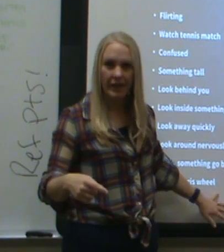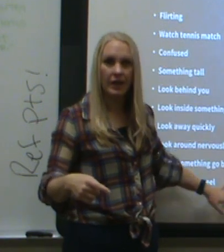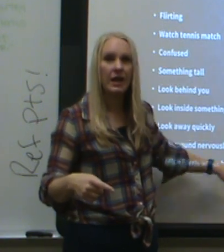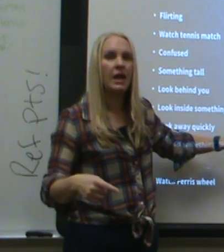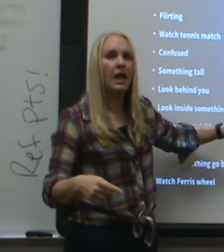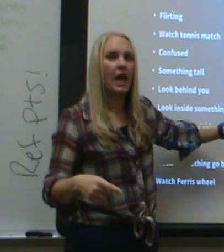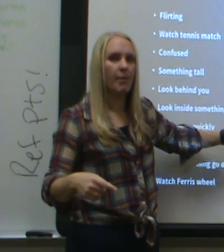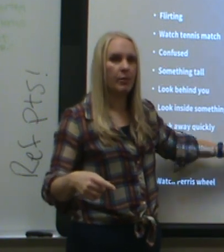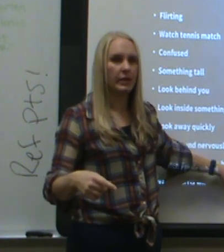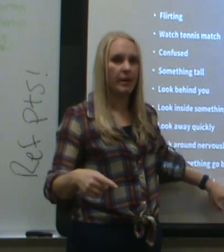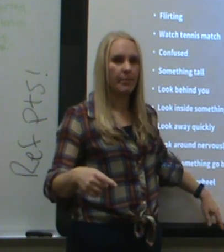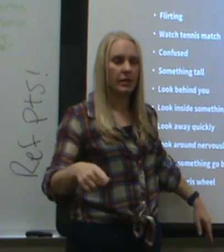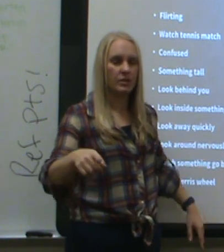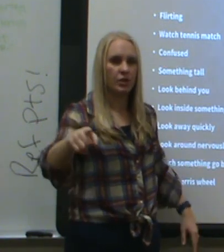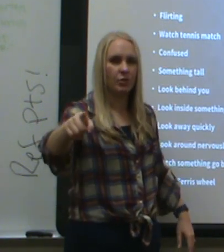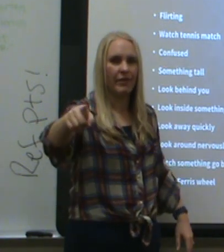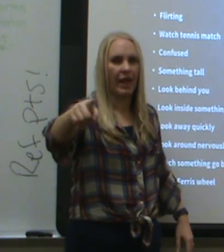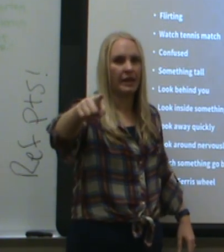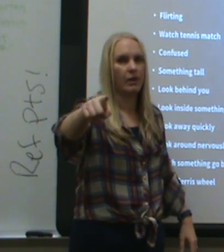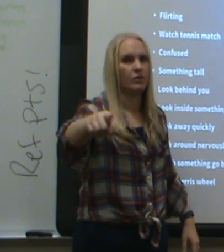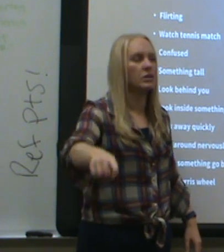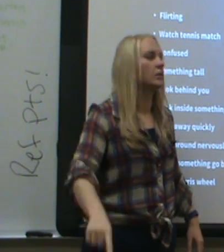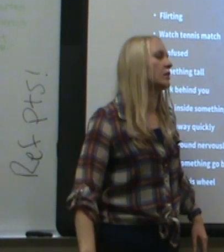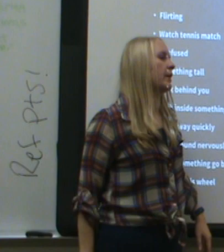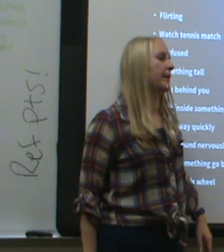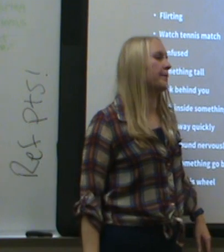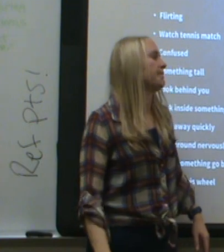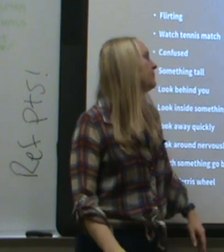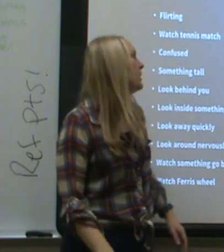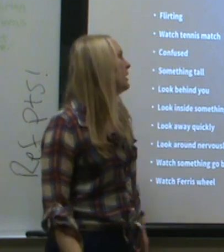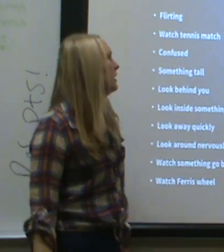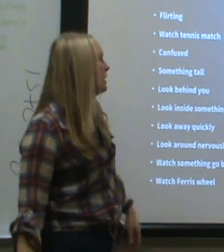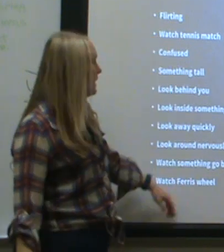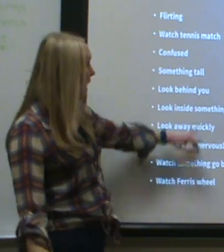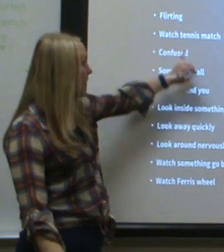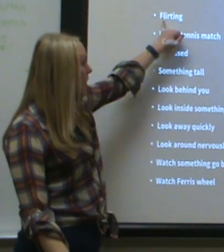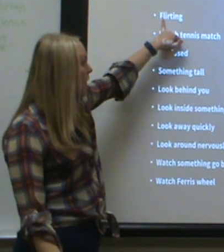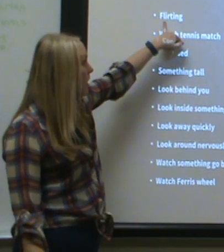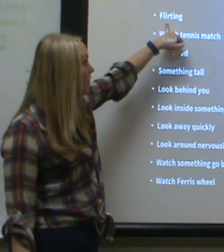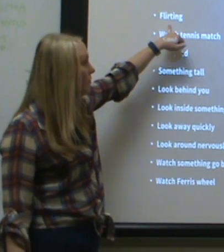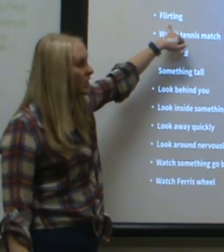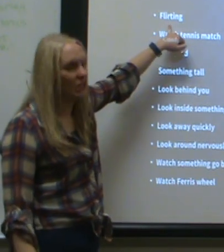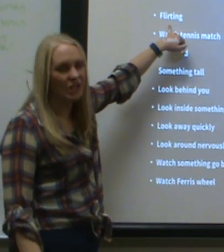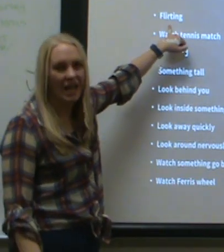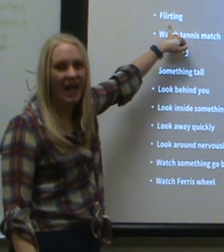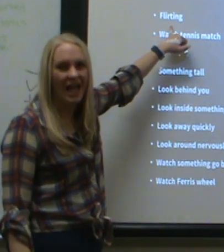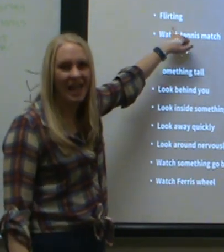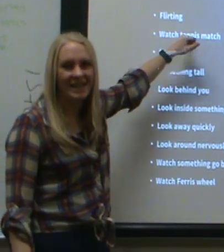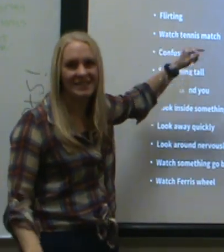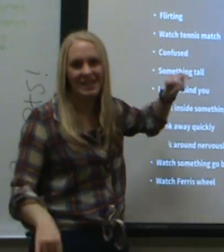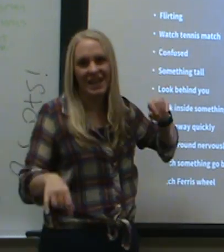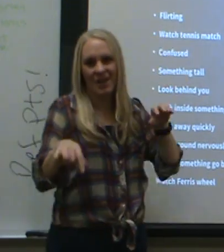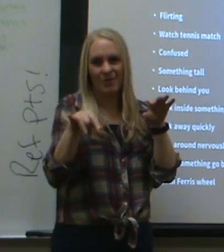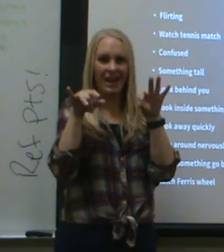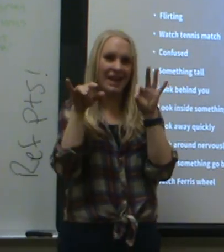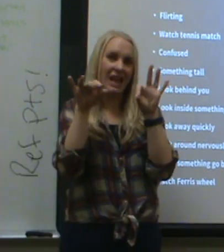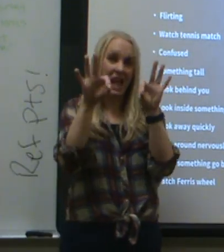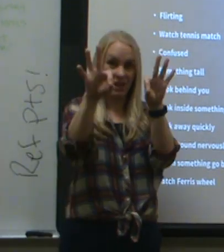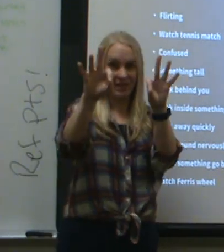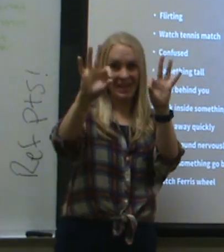there and pull it up, and also you have a handout coming up. Okay, flirty eyes, right?